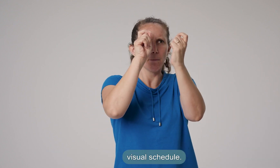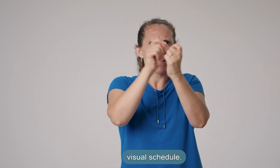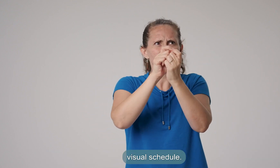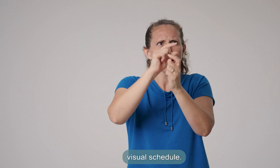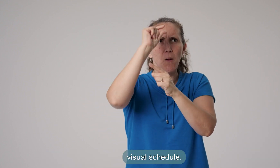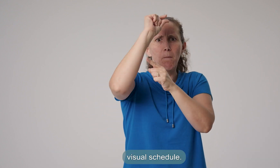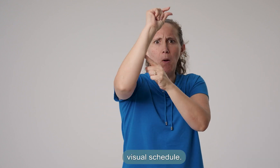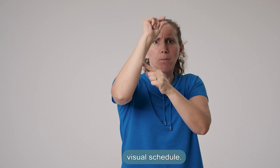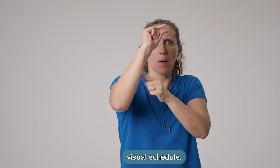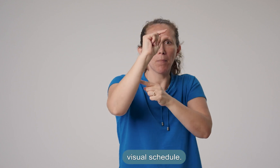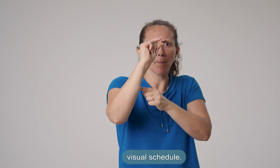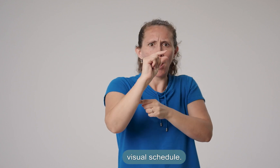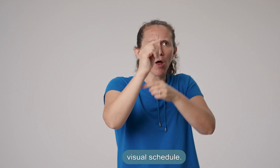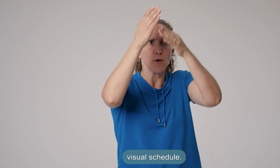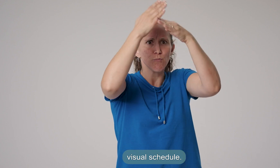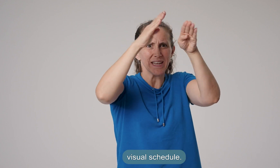visual schedule.